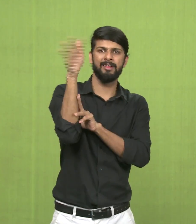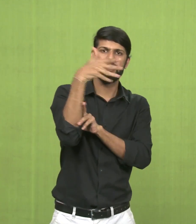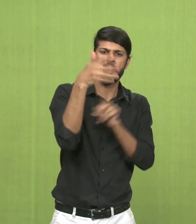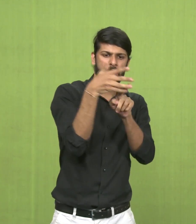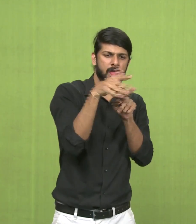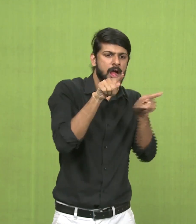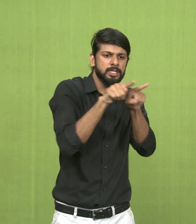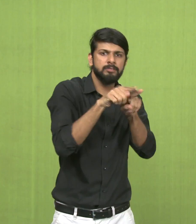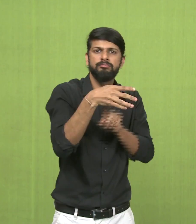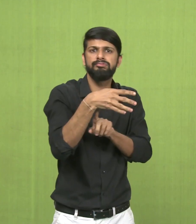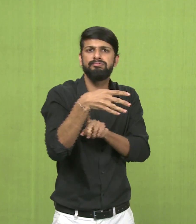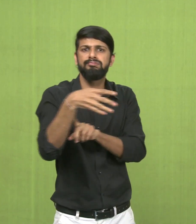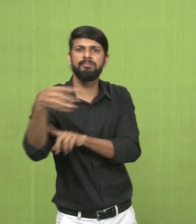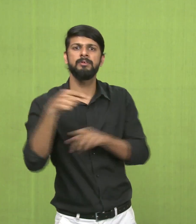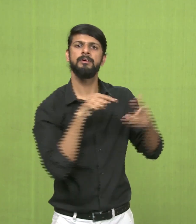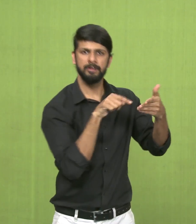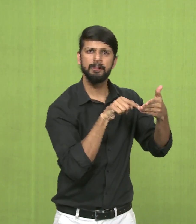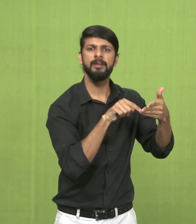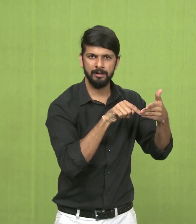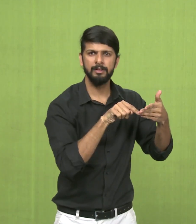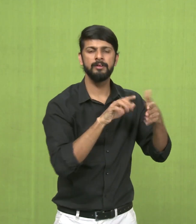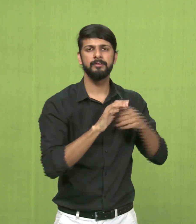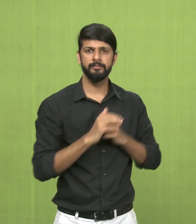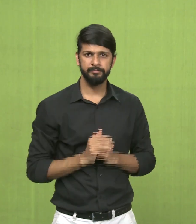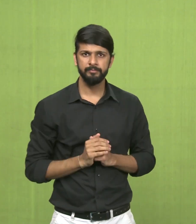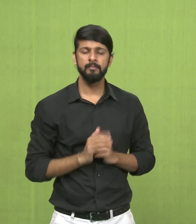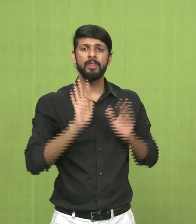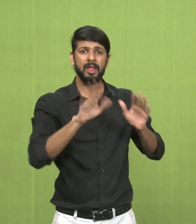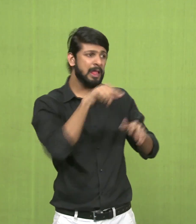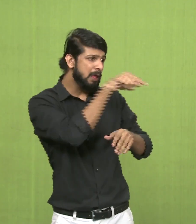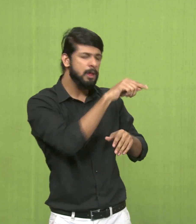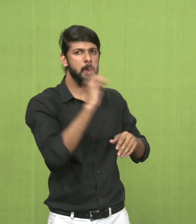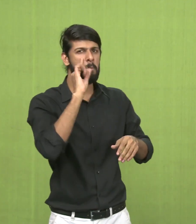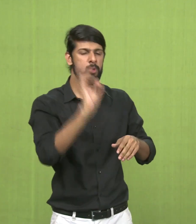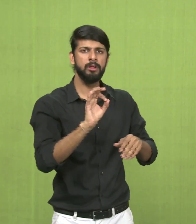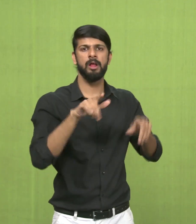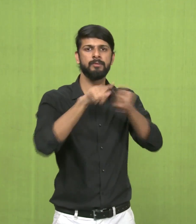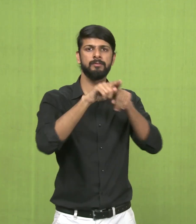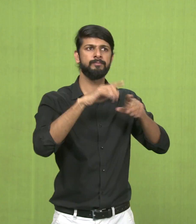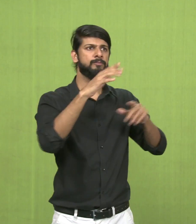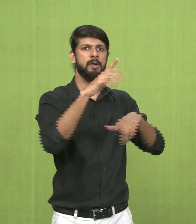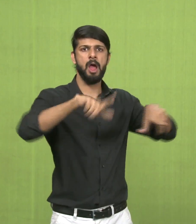For example, trees, they tend to have rhythm, the plants,